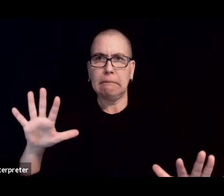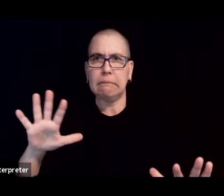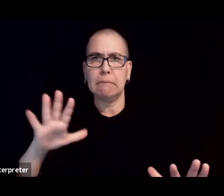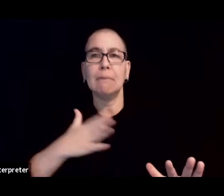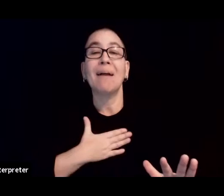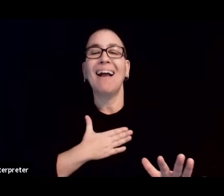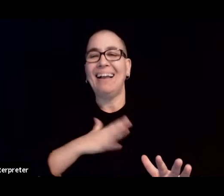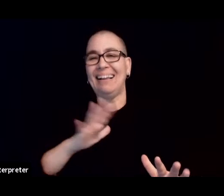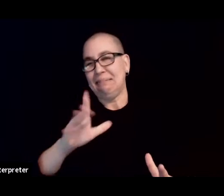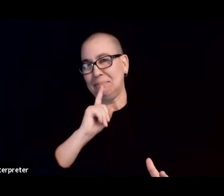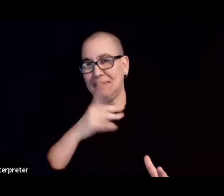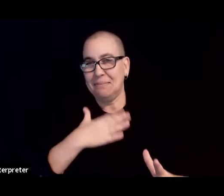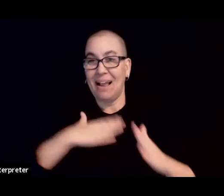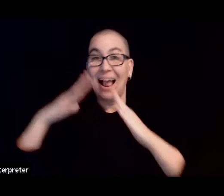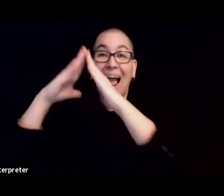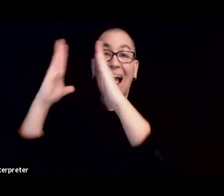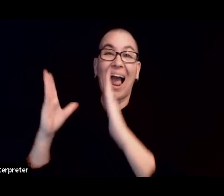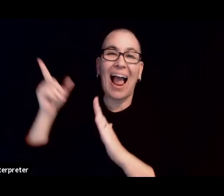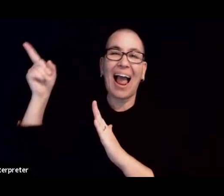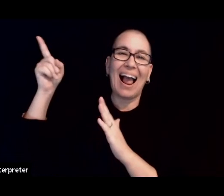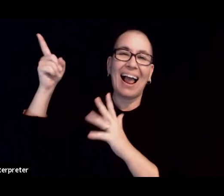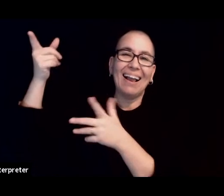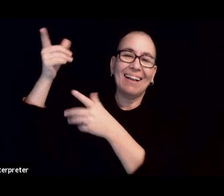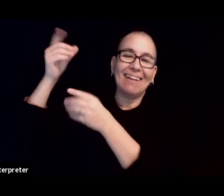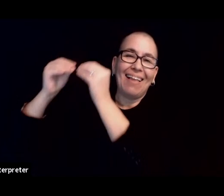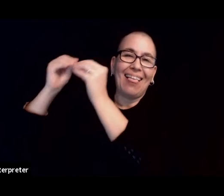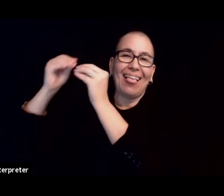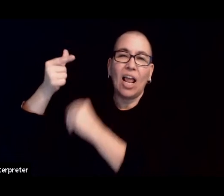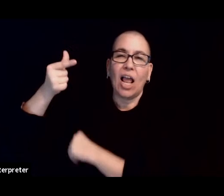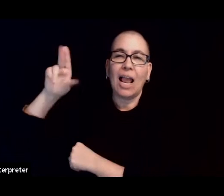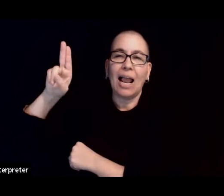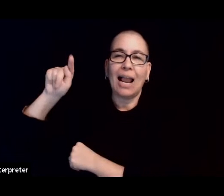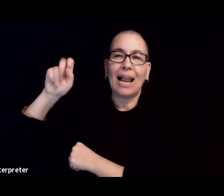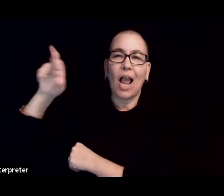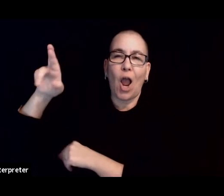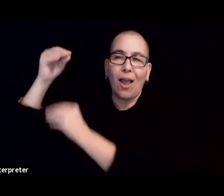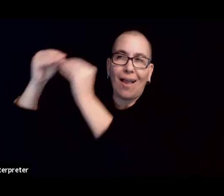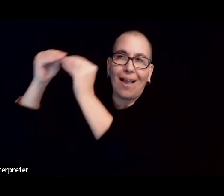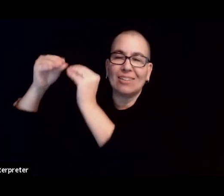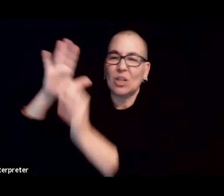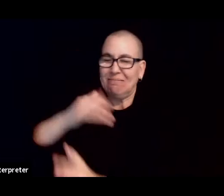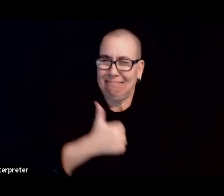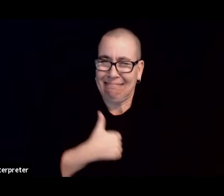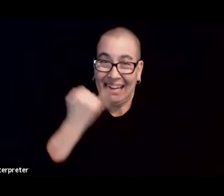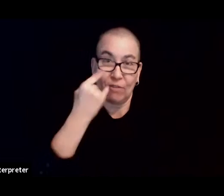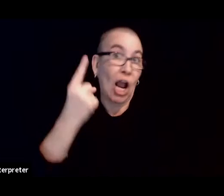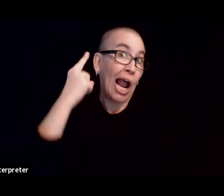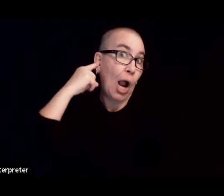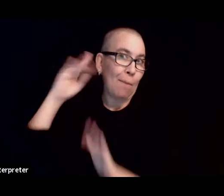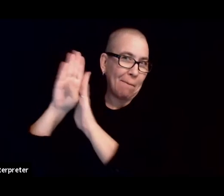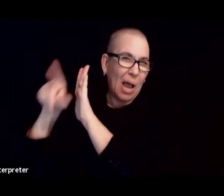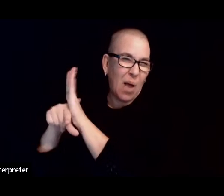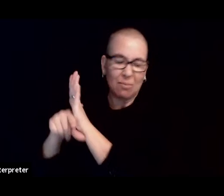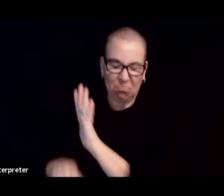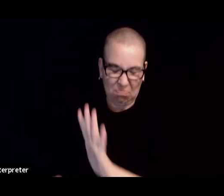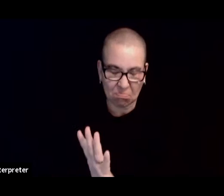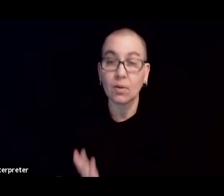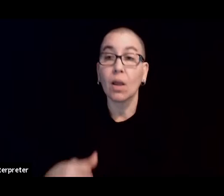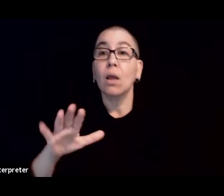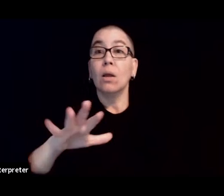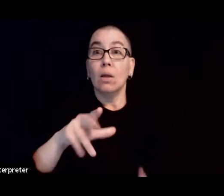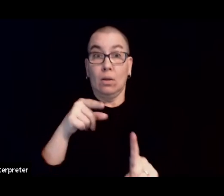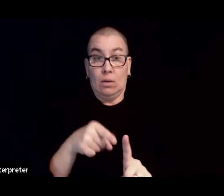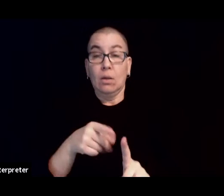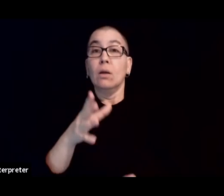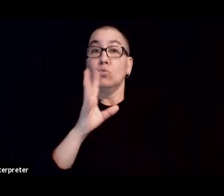So the challenge is that we can only move forward when we have vaccine. And so, we've talked about phase